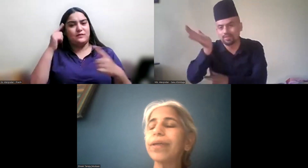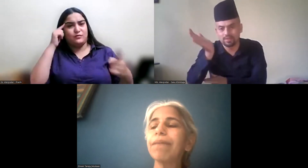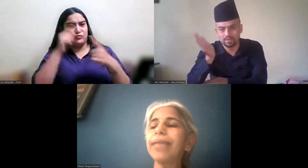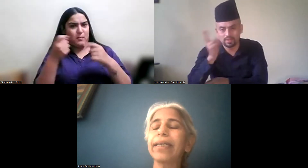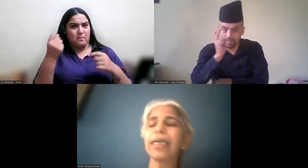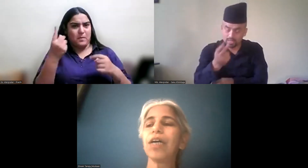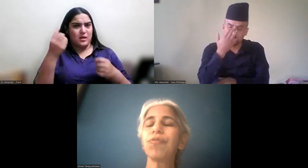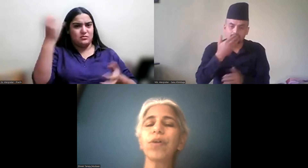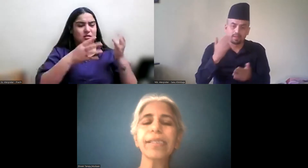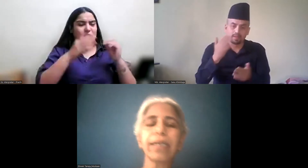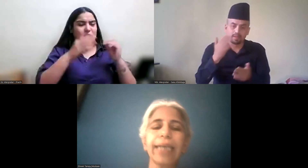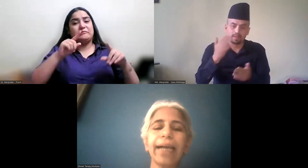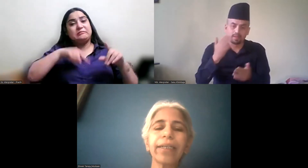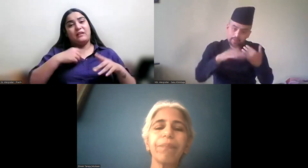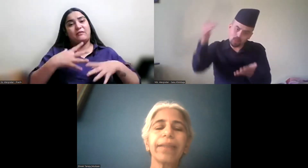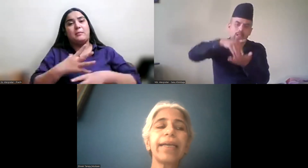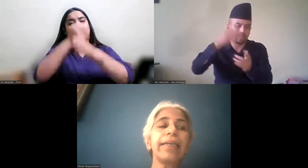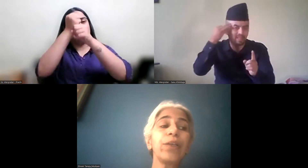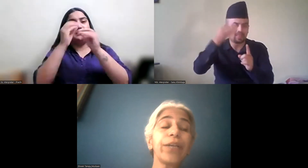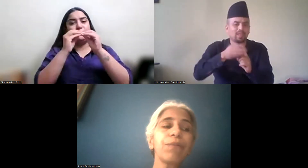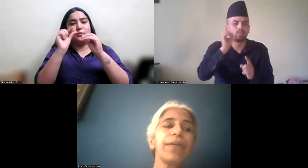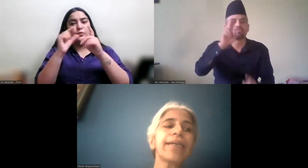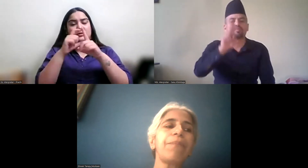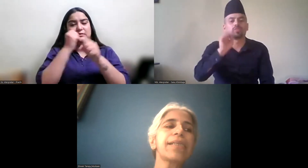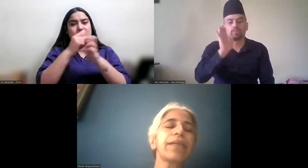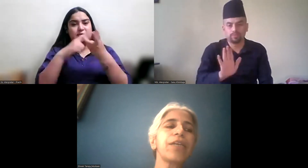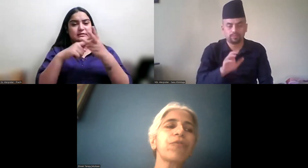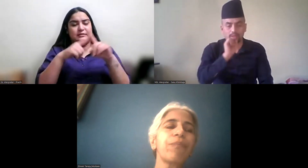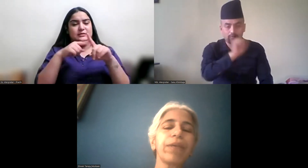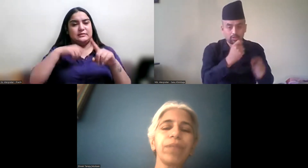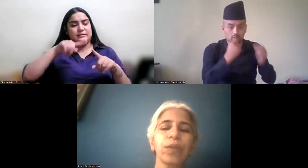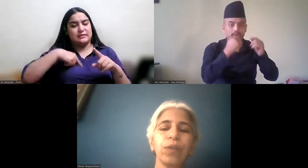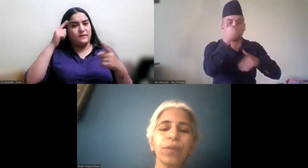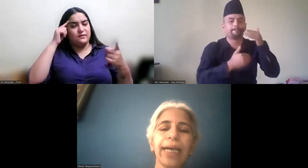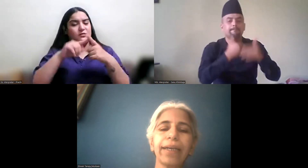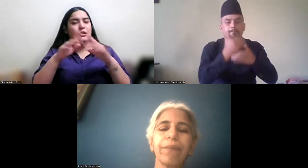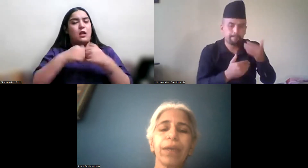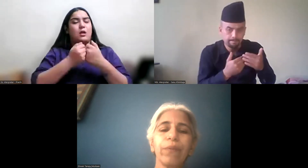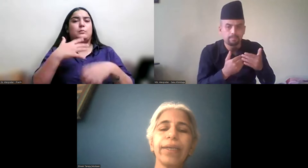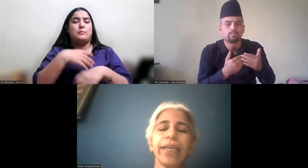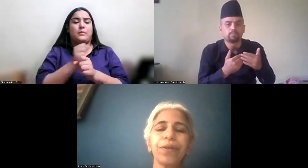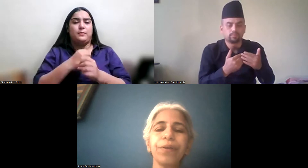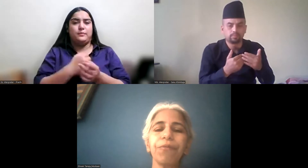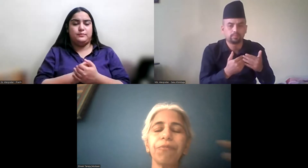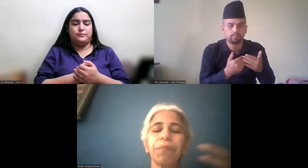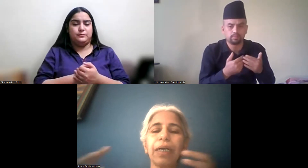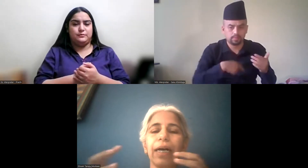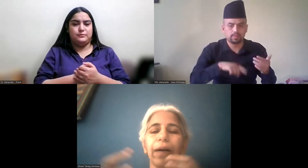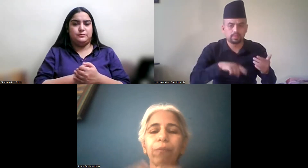to keep that focus intact. Then you need to build capacities for people to do that. We need